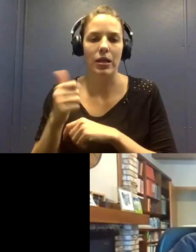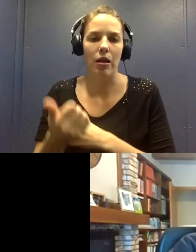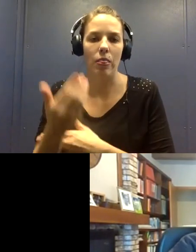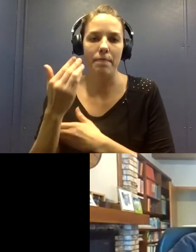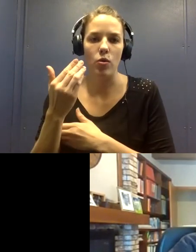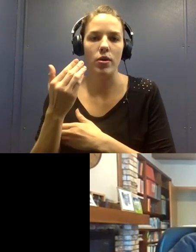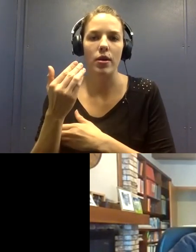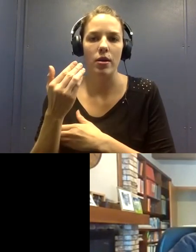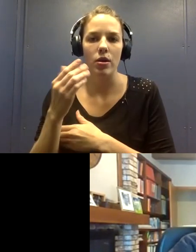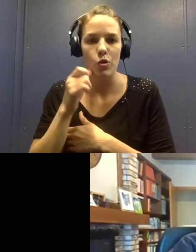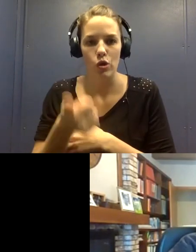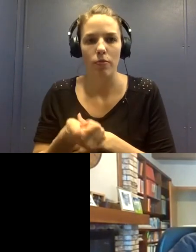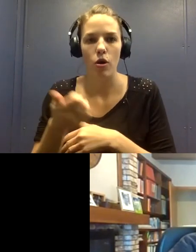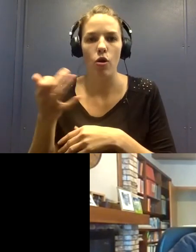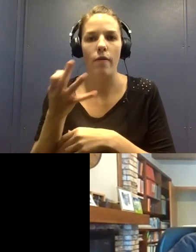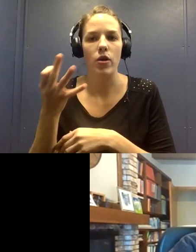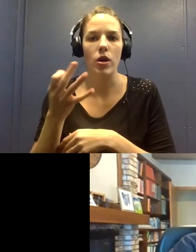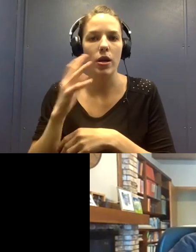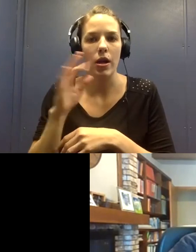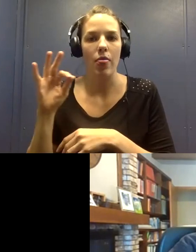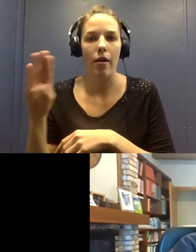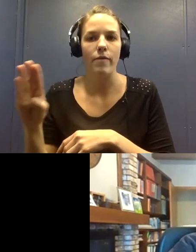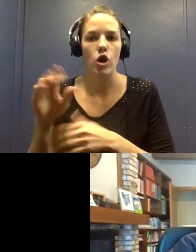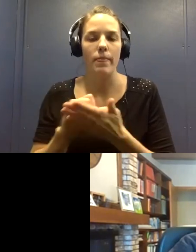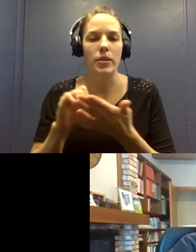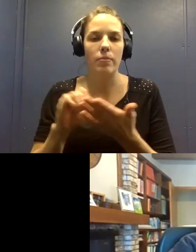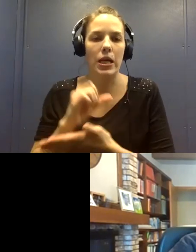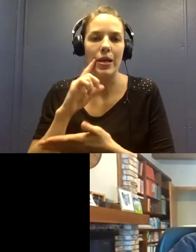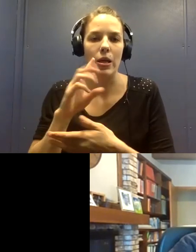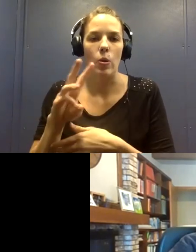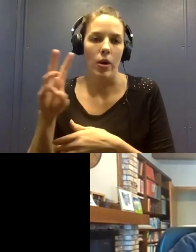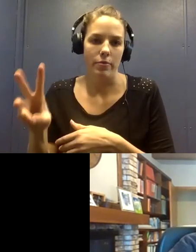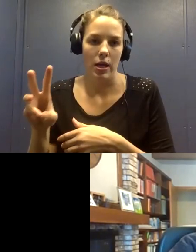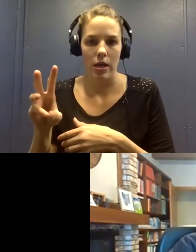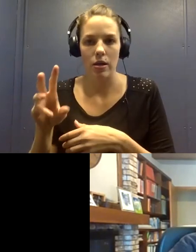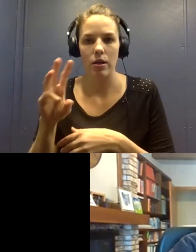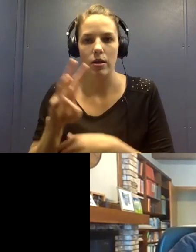on tomorrow, Friday, on our Facebook page and on our website,